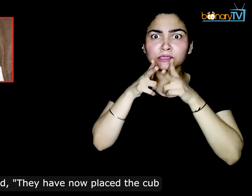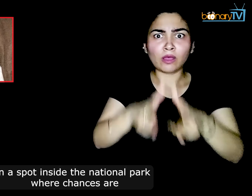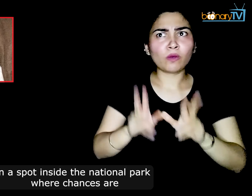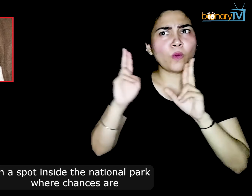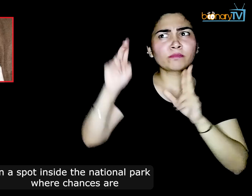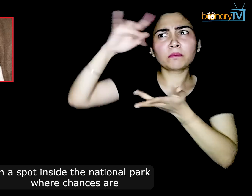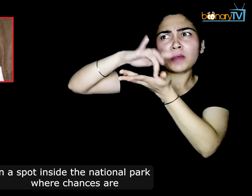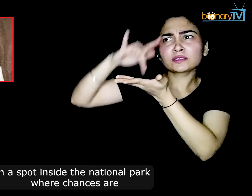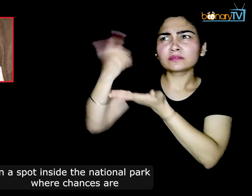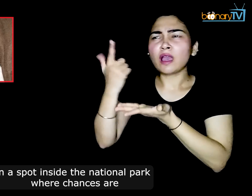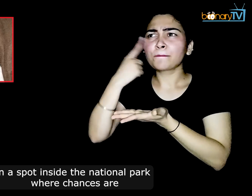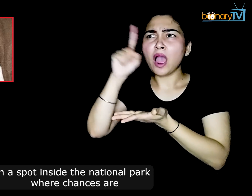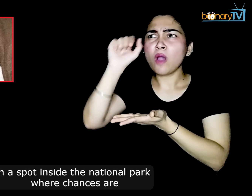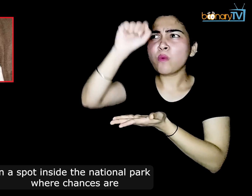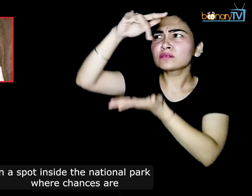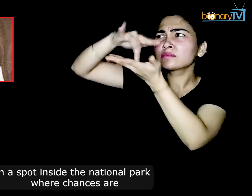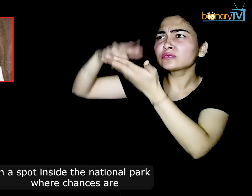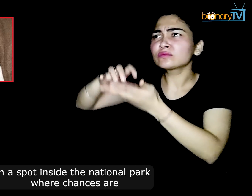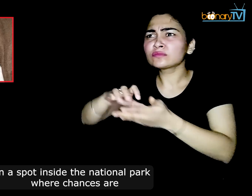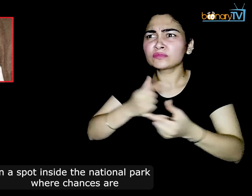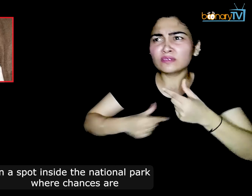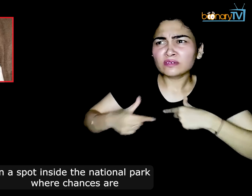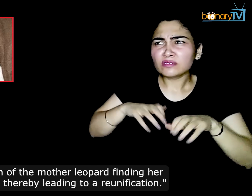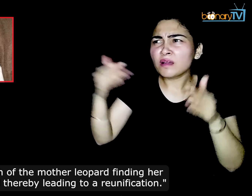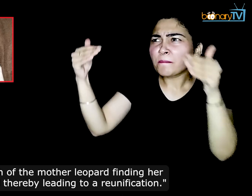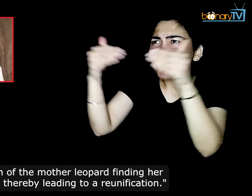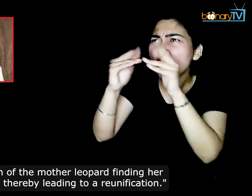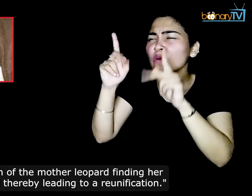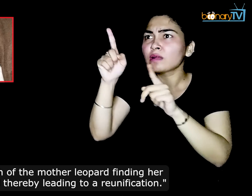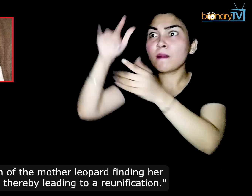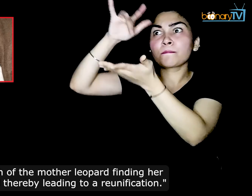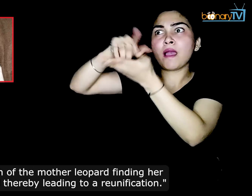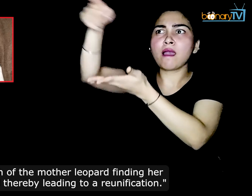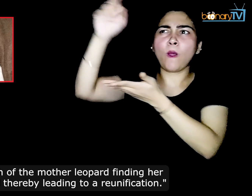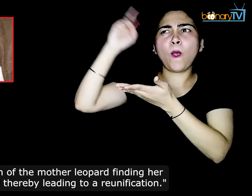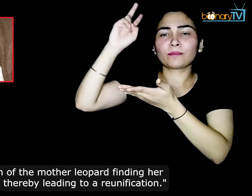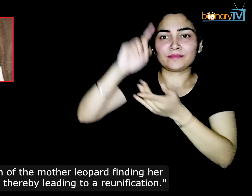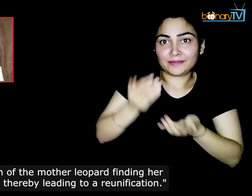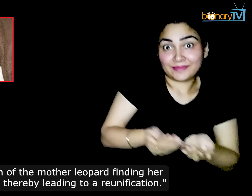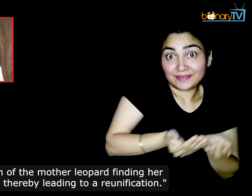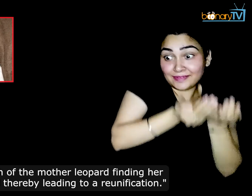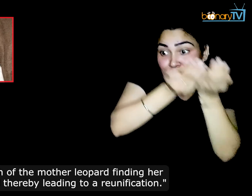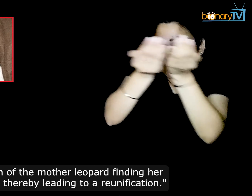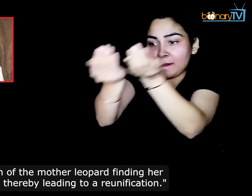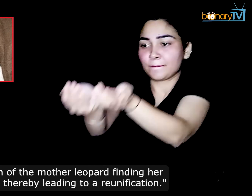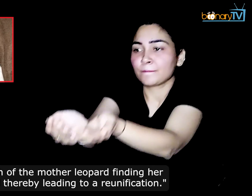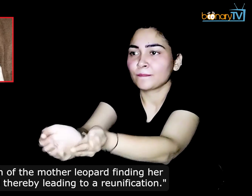cub in a spot inside the national park where chances are high of the mother leopard finding her and thereby leading